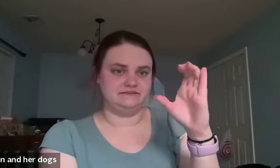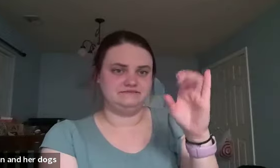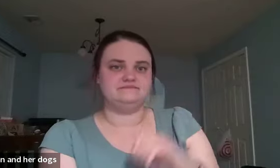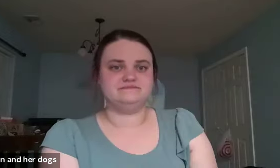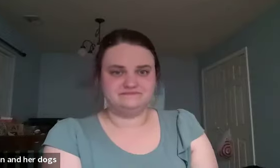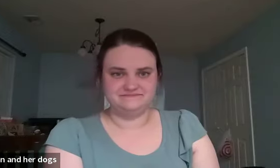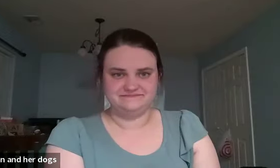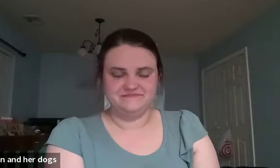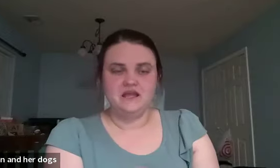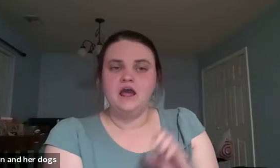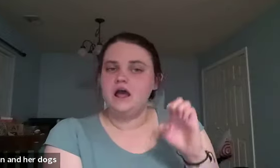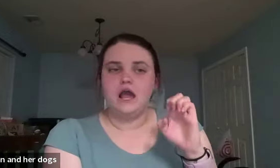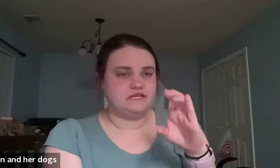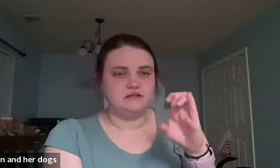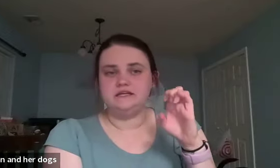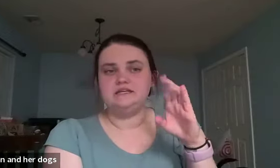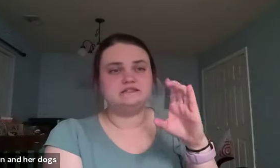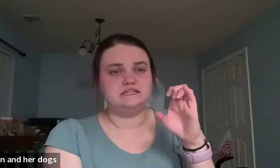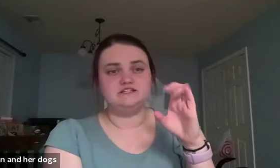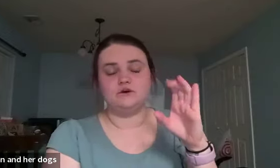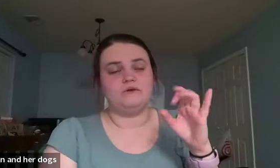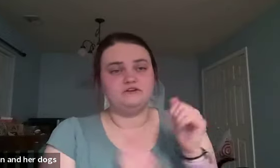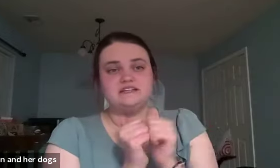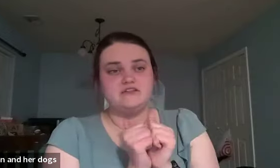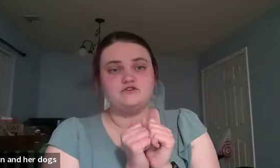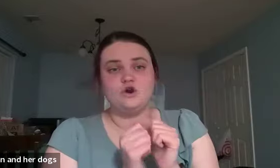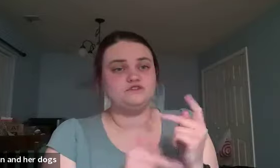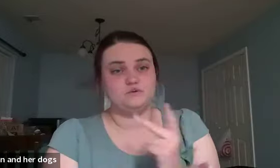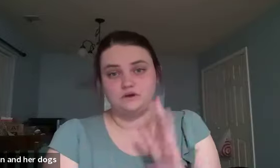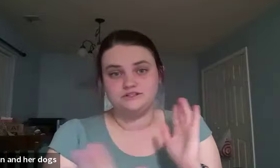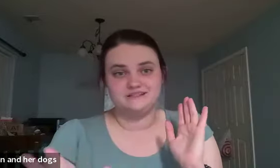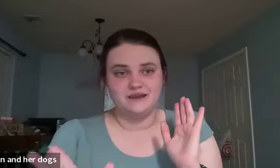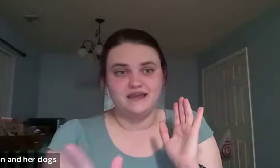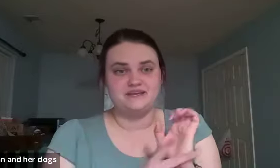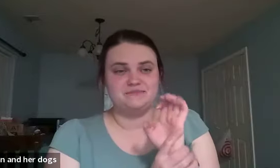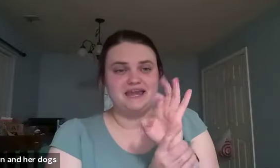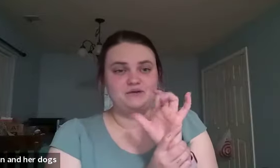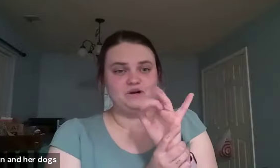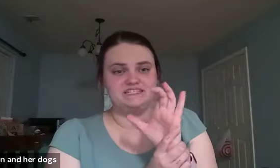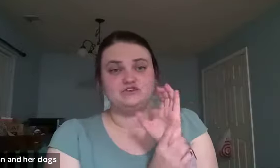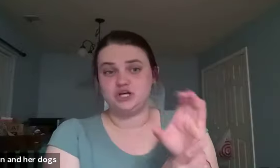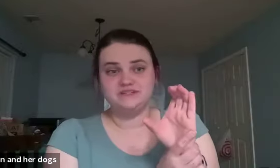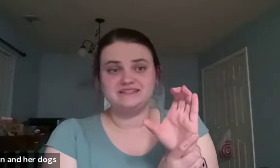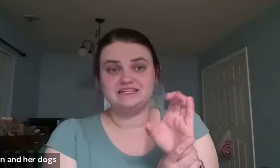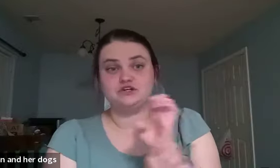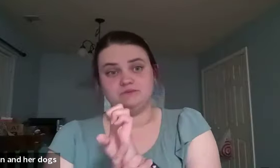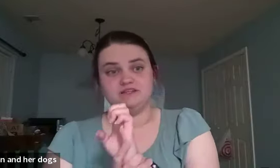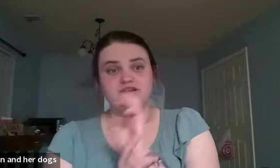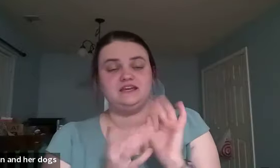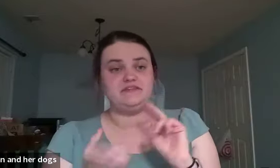D-E-C. I'm telling E and C's are, when they're together, they're almost the worst, okay? Because my hand wants to either jump to the C or jump to the E, and